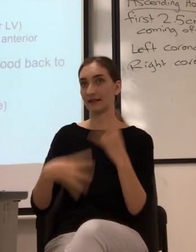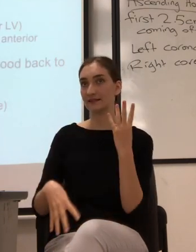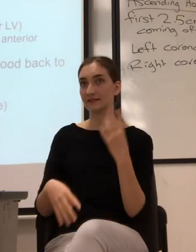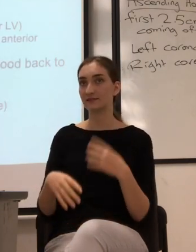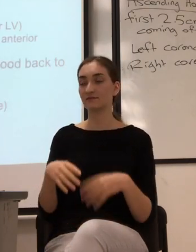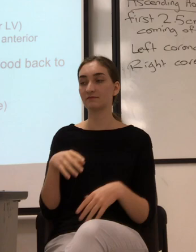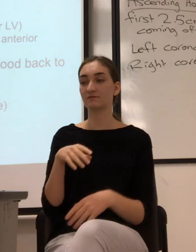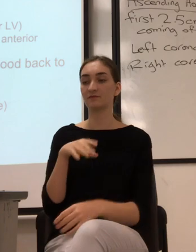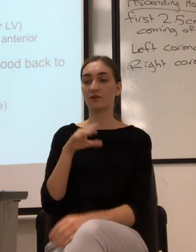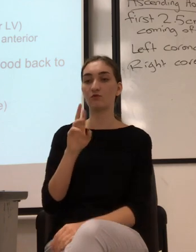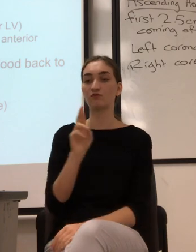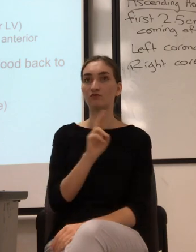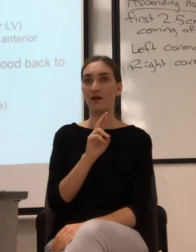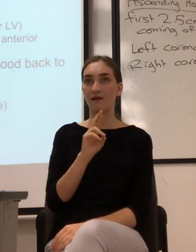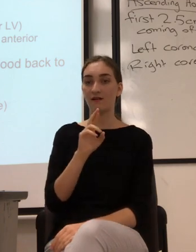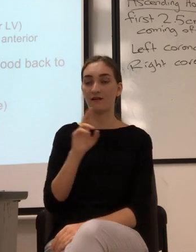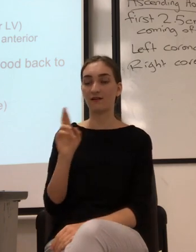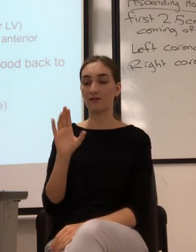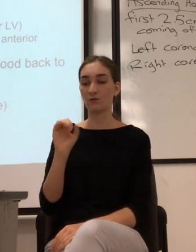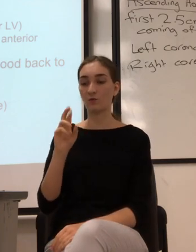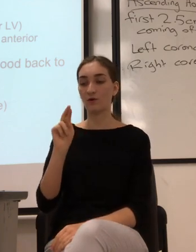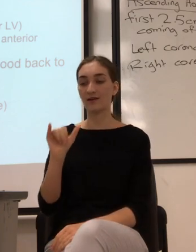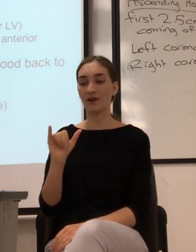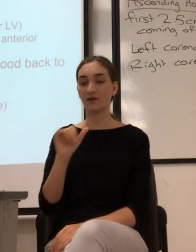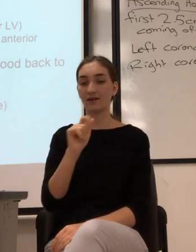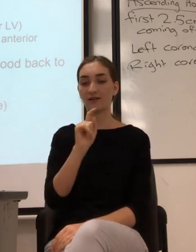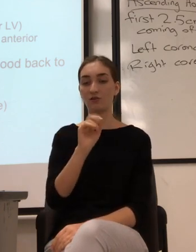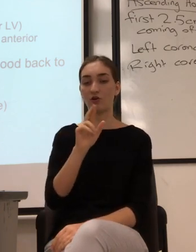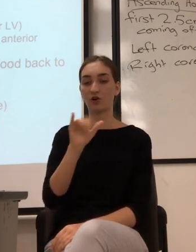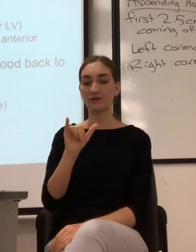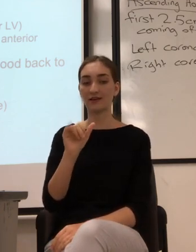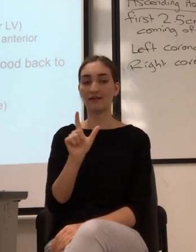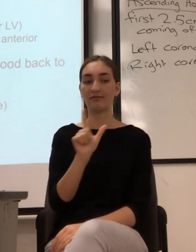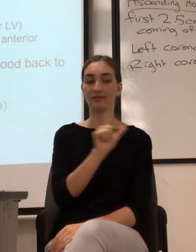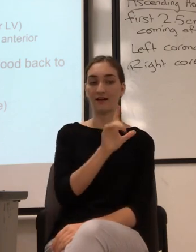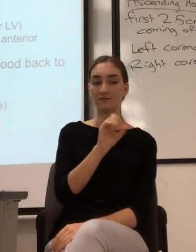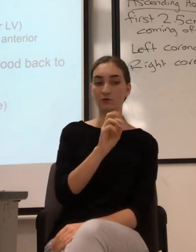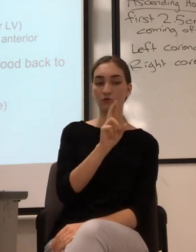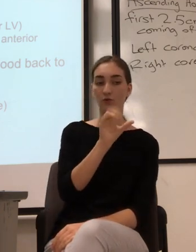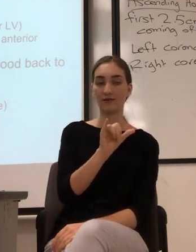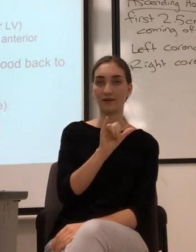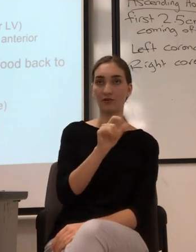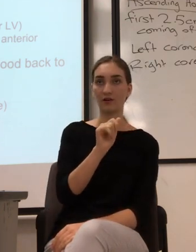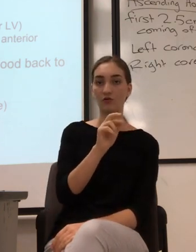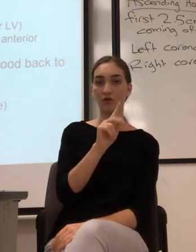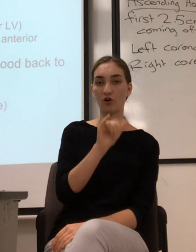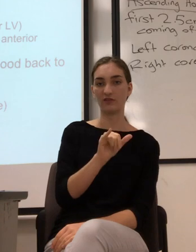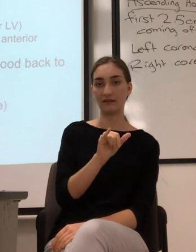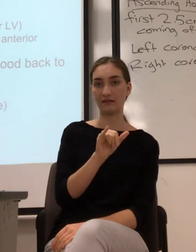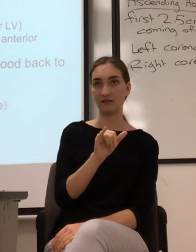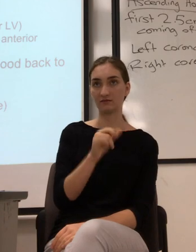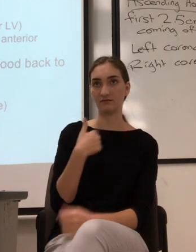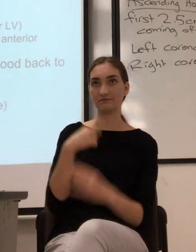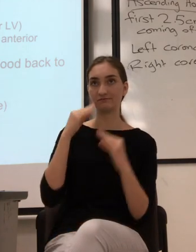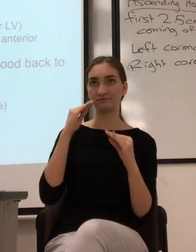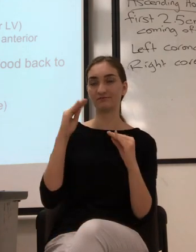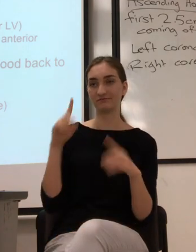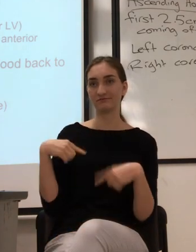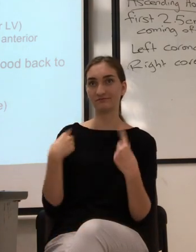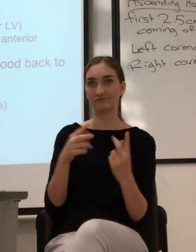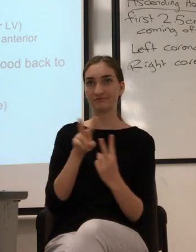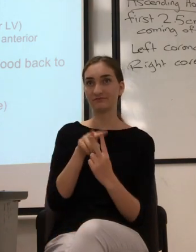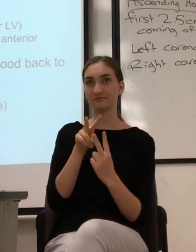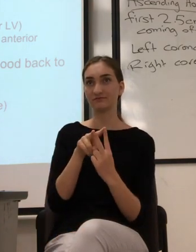Right coronary artery, left coronary artery, that's all I taught you so far. Those branch off of